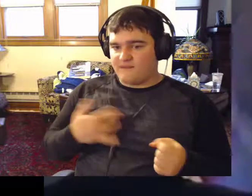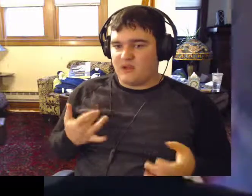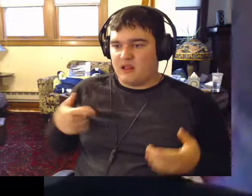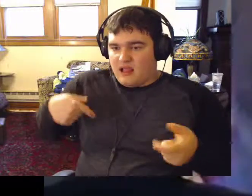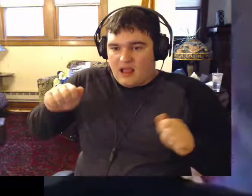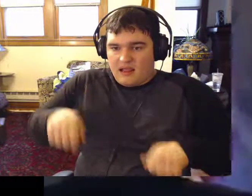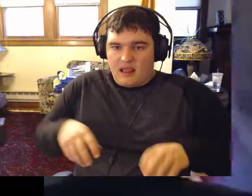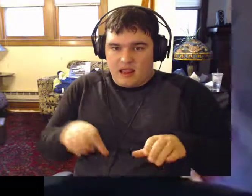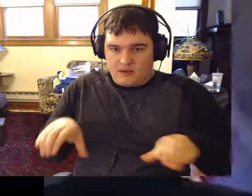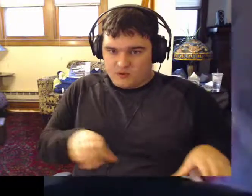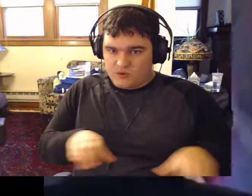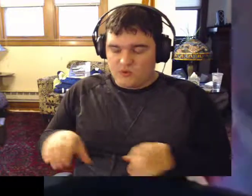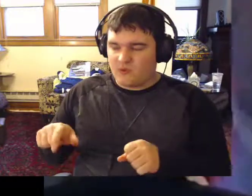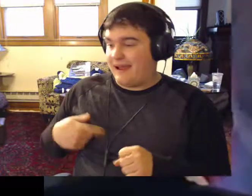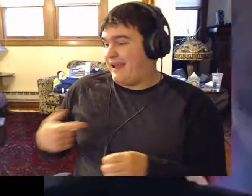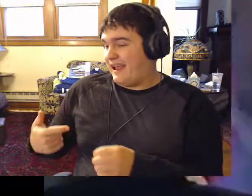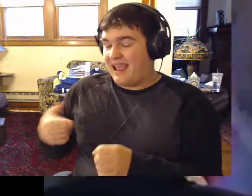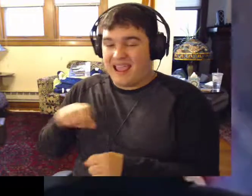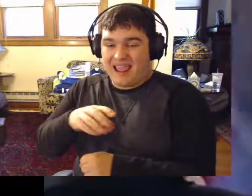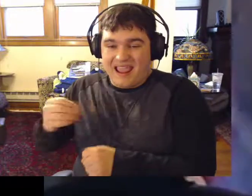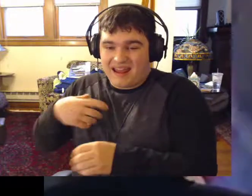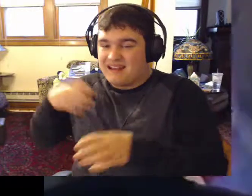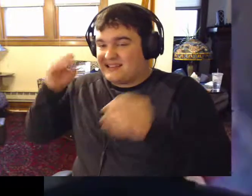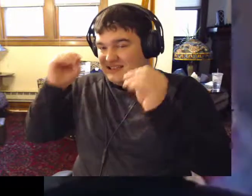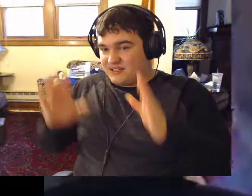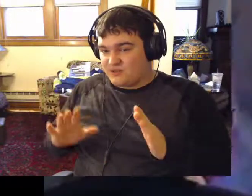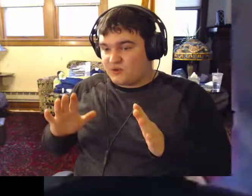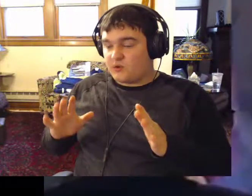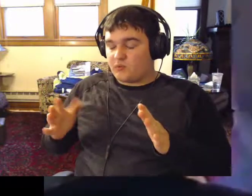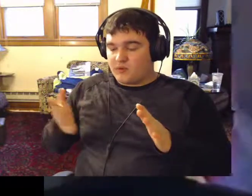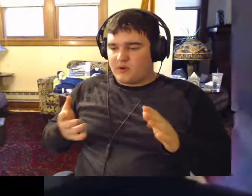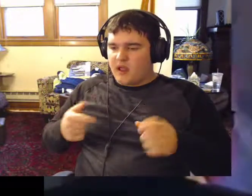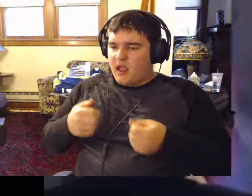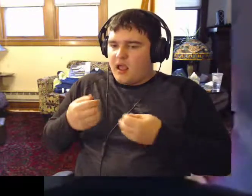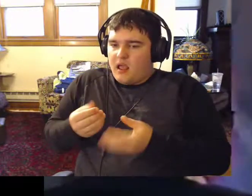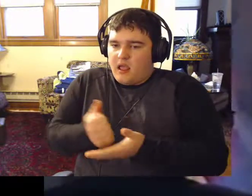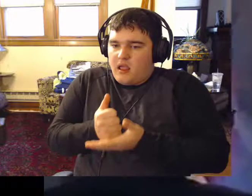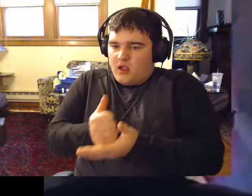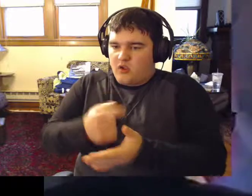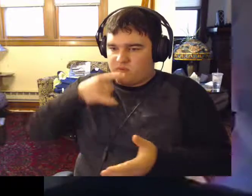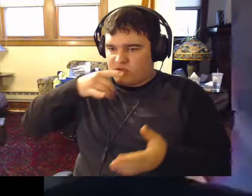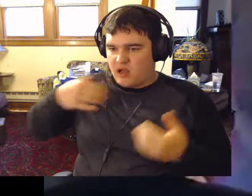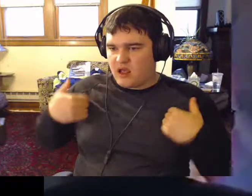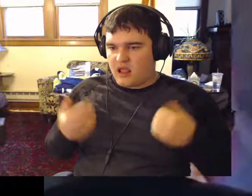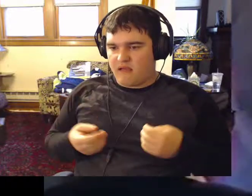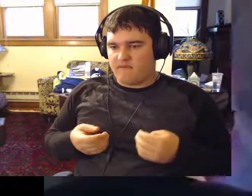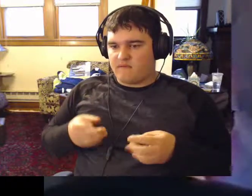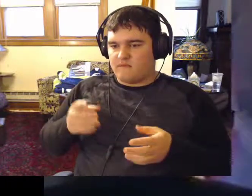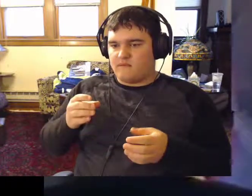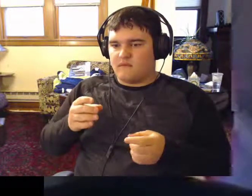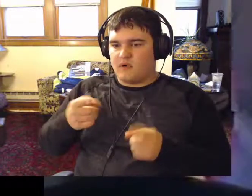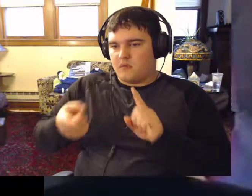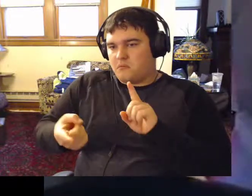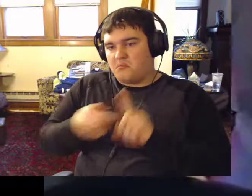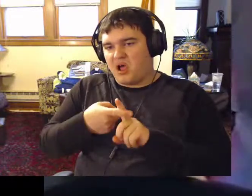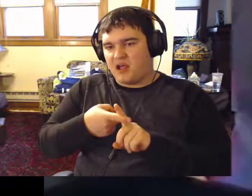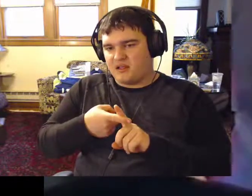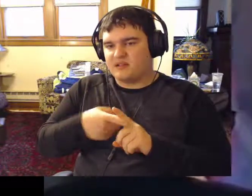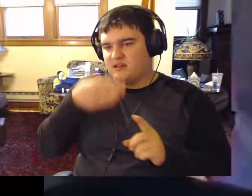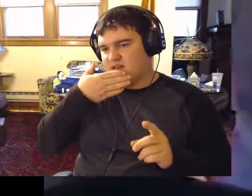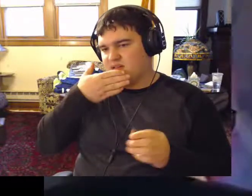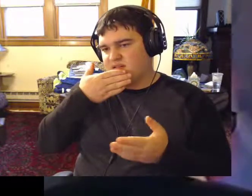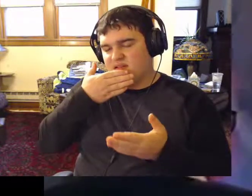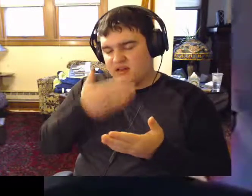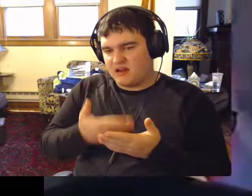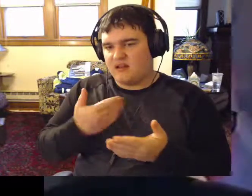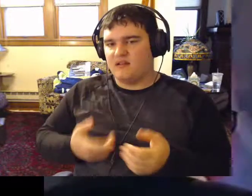and as a teacher to help a child have a positive school experience. And so I was